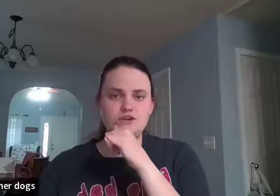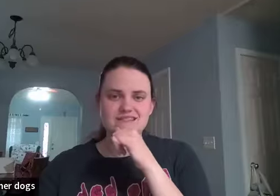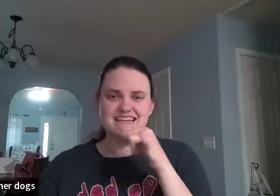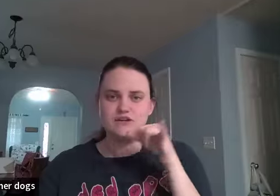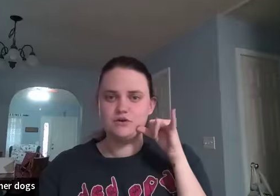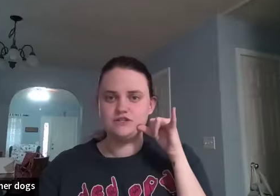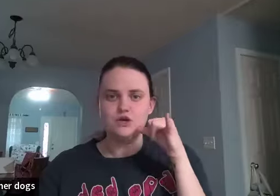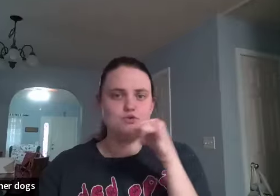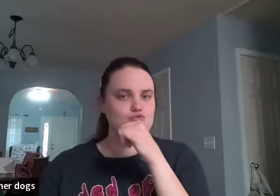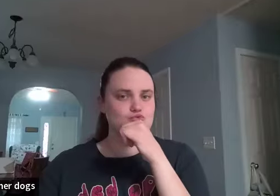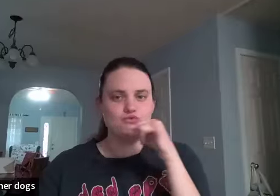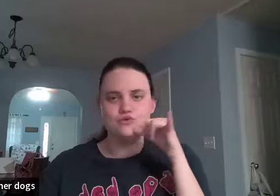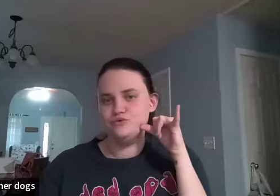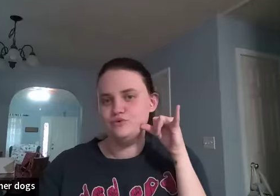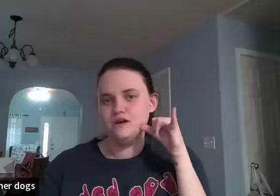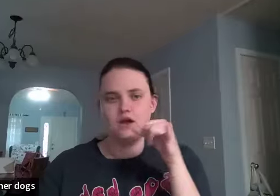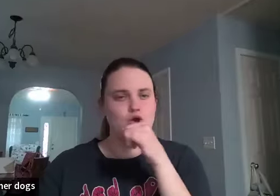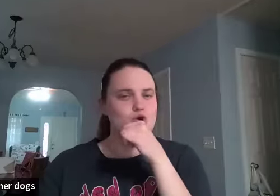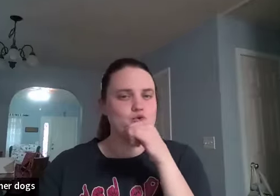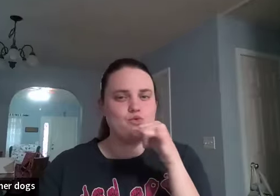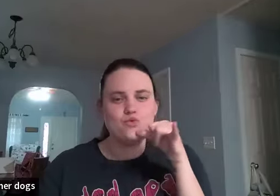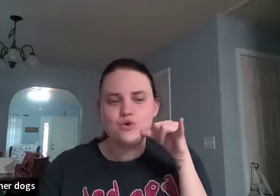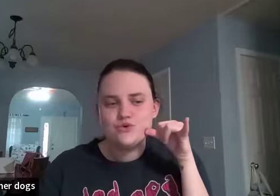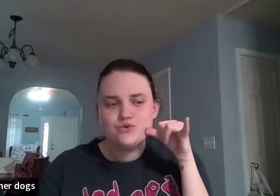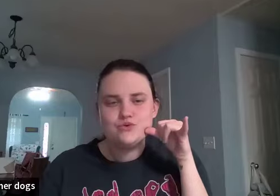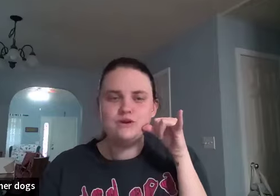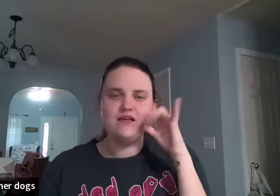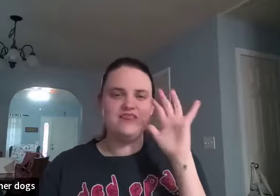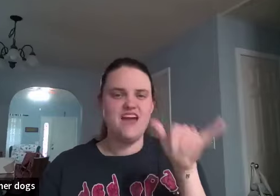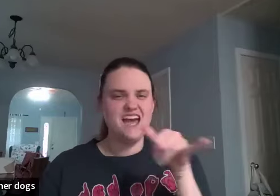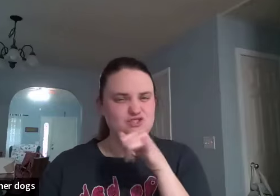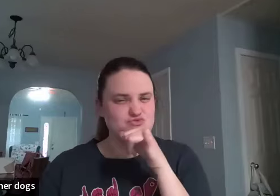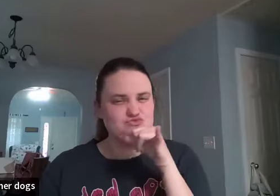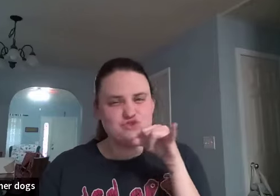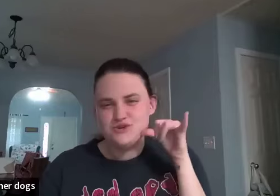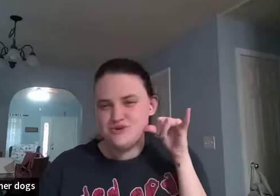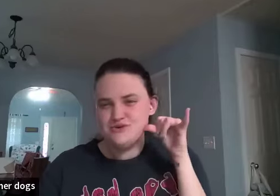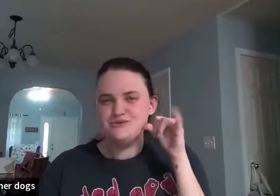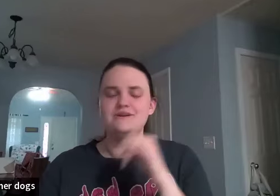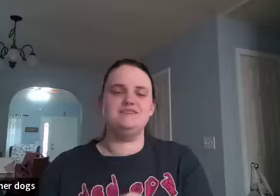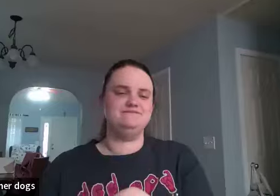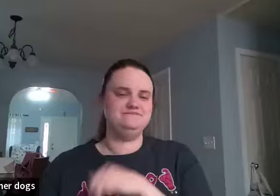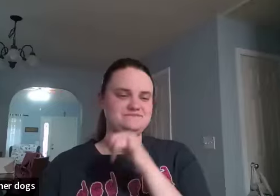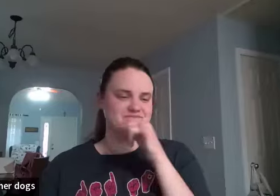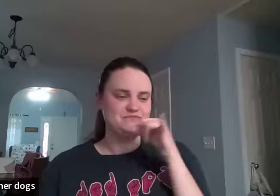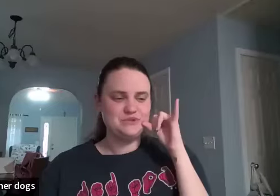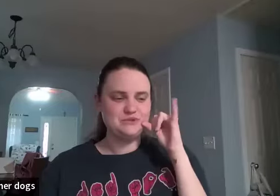you slide across. Rude. Rude. That's rude.